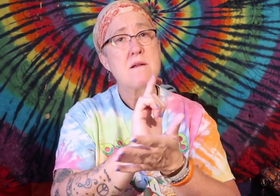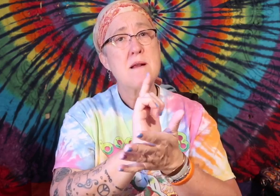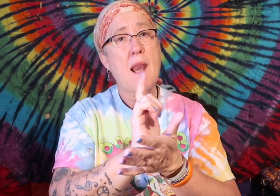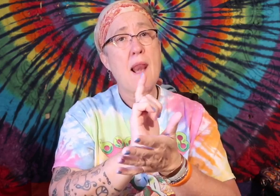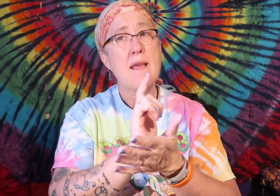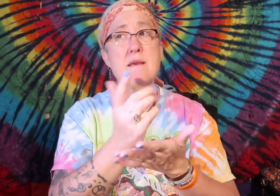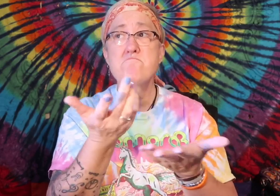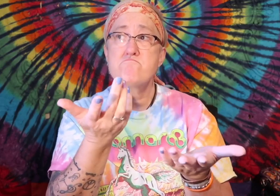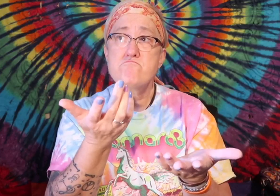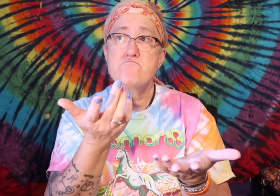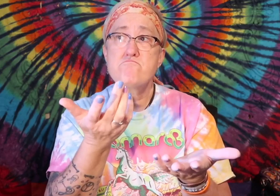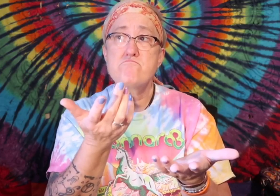what if